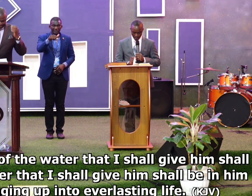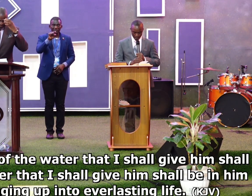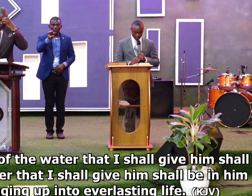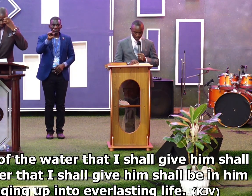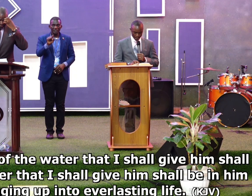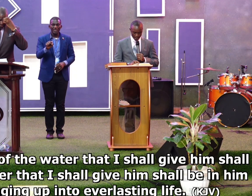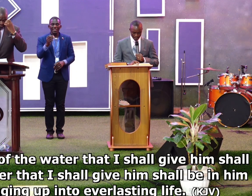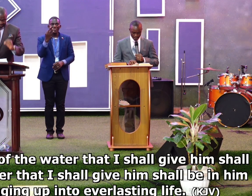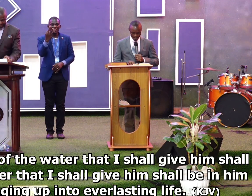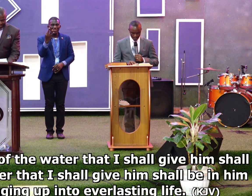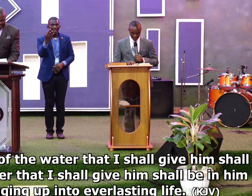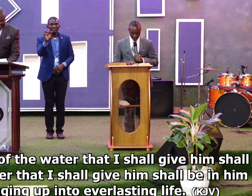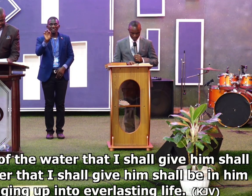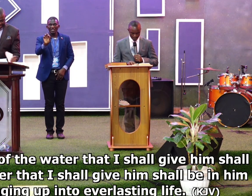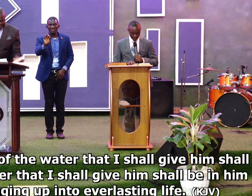38.